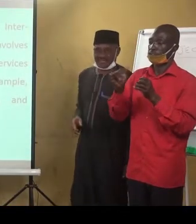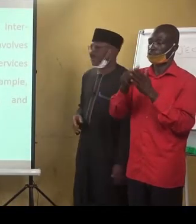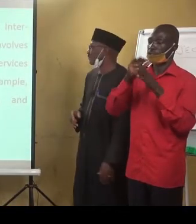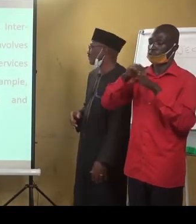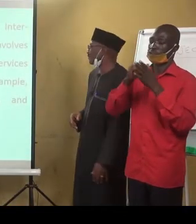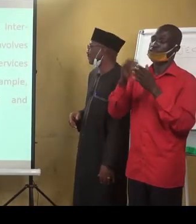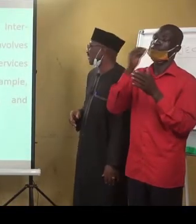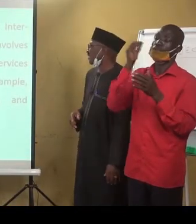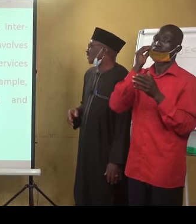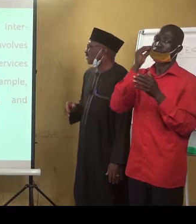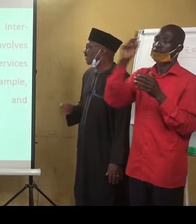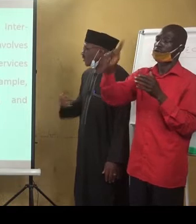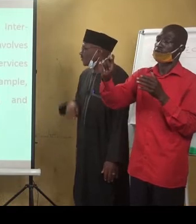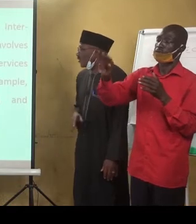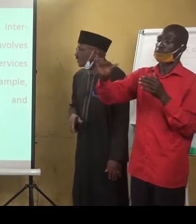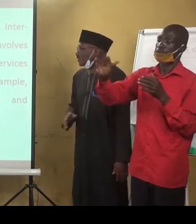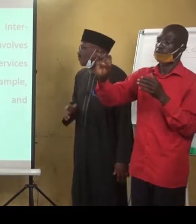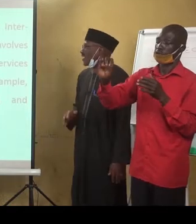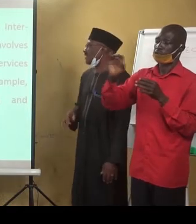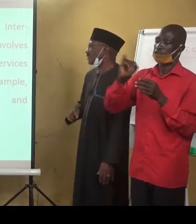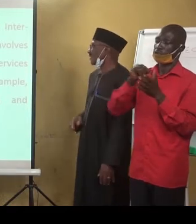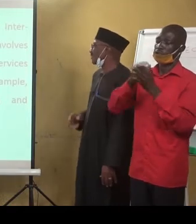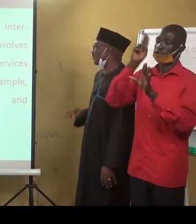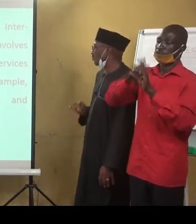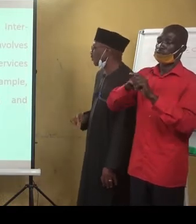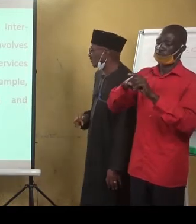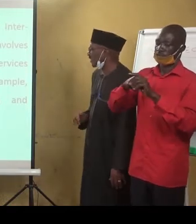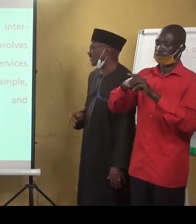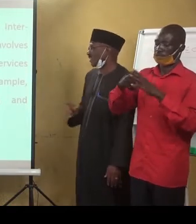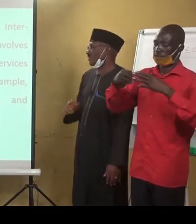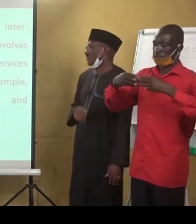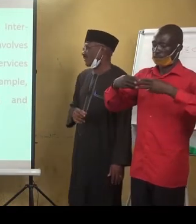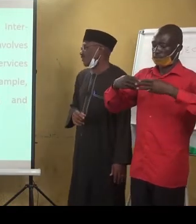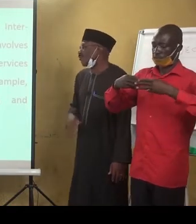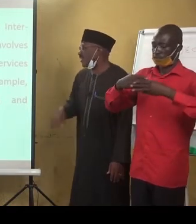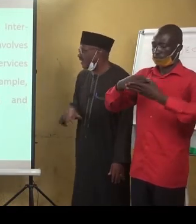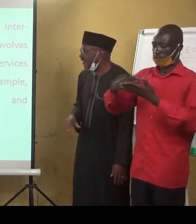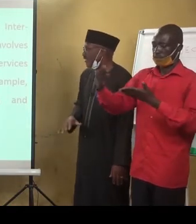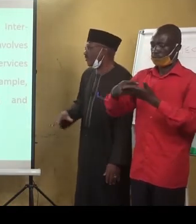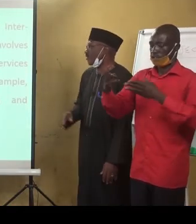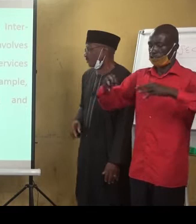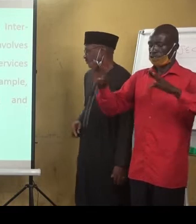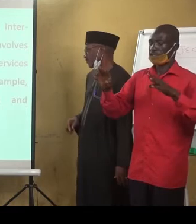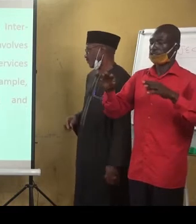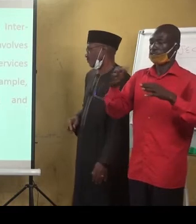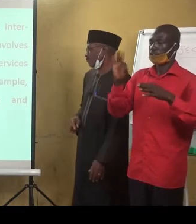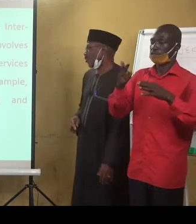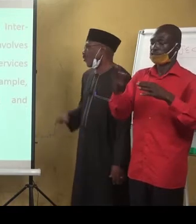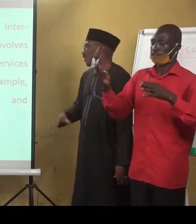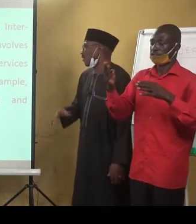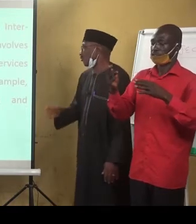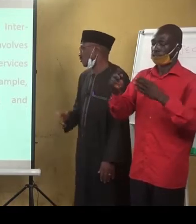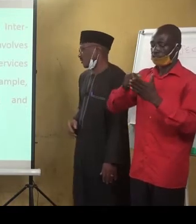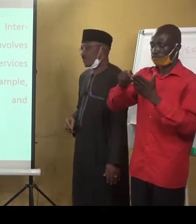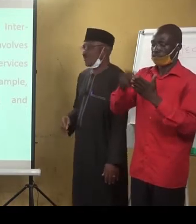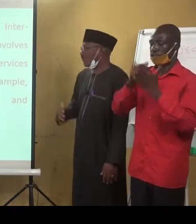trade. It involves the buying and selling of goods and services within a region or